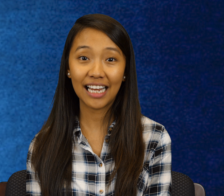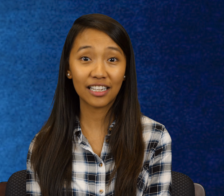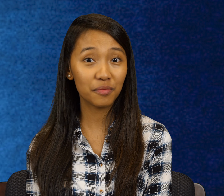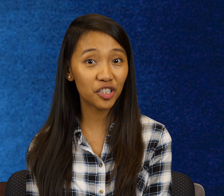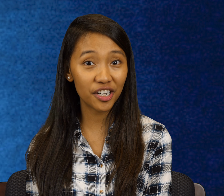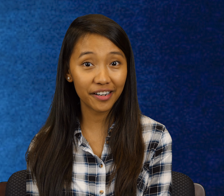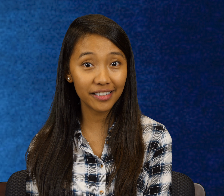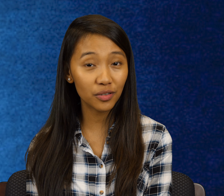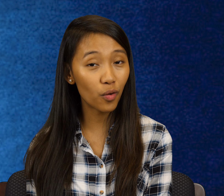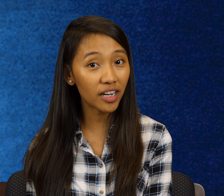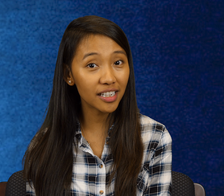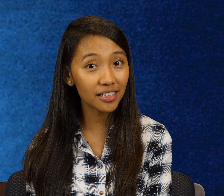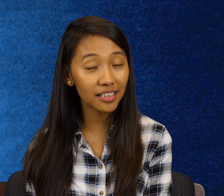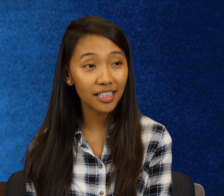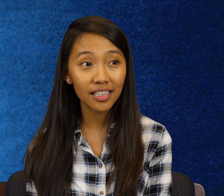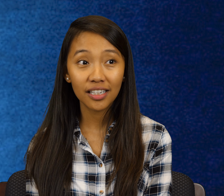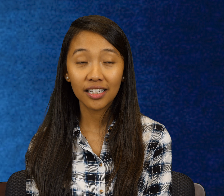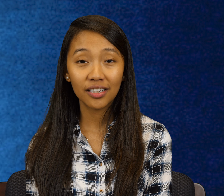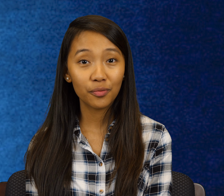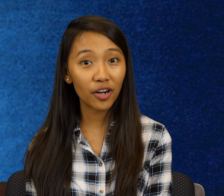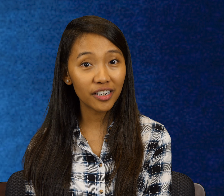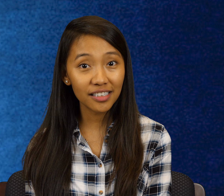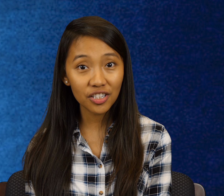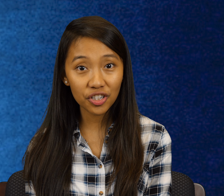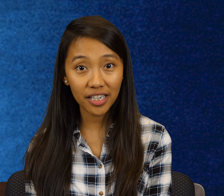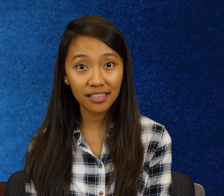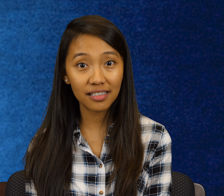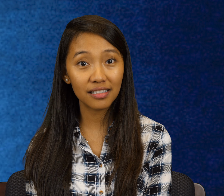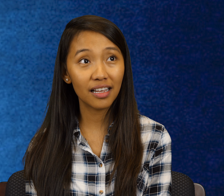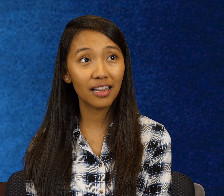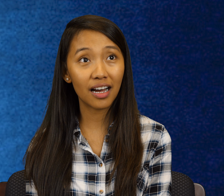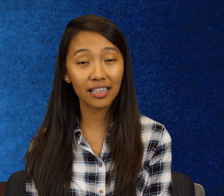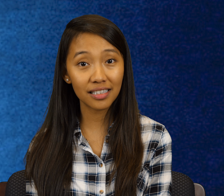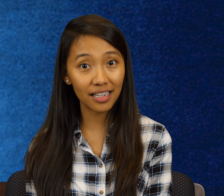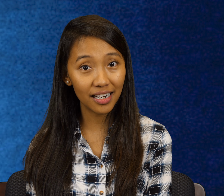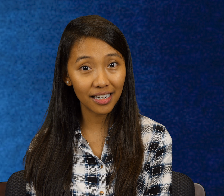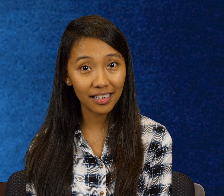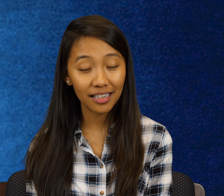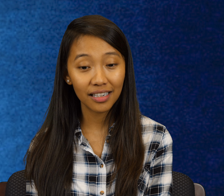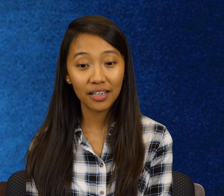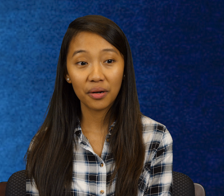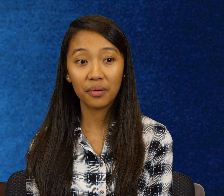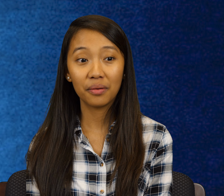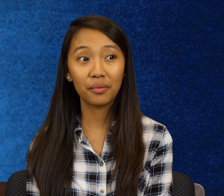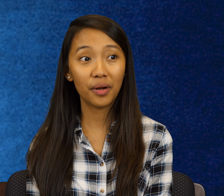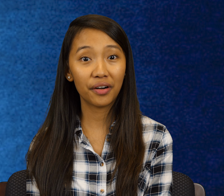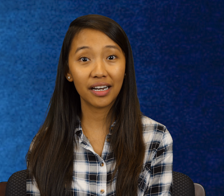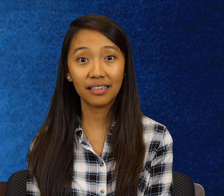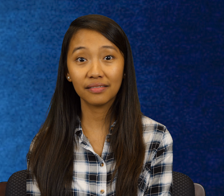as missionaries walking in the streets in hot sun, wearing,